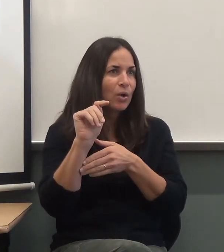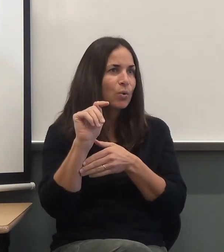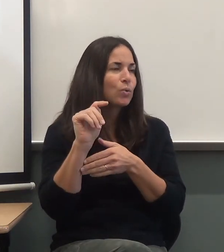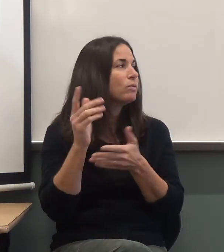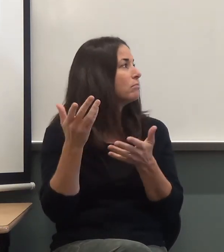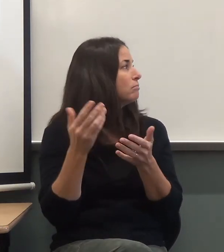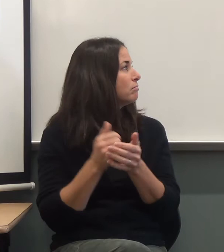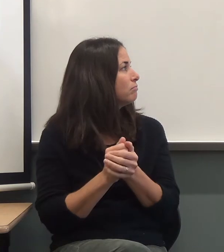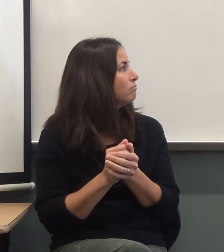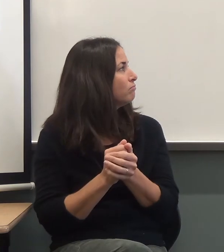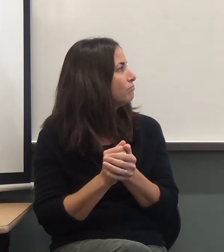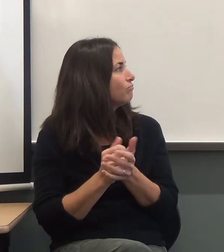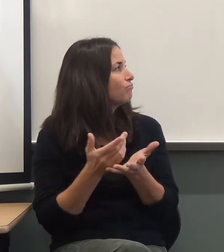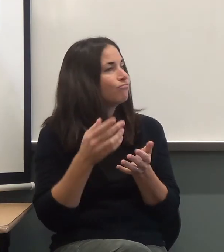let